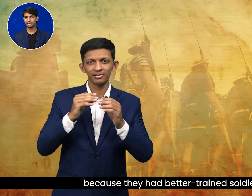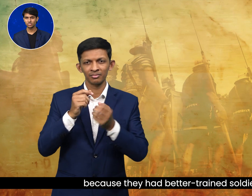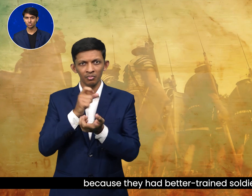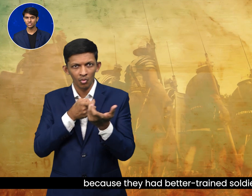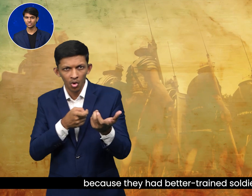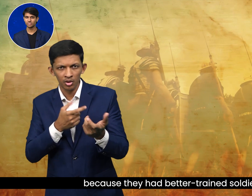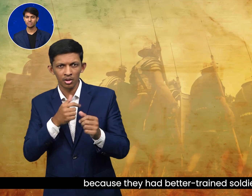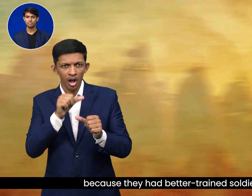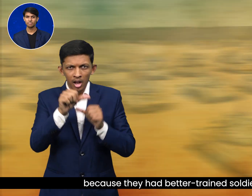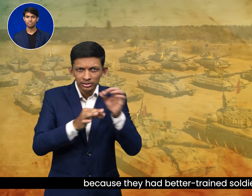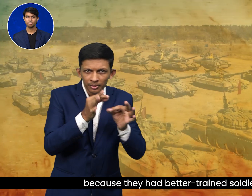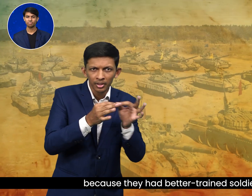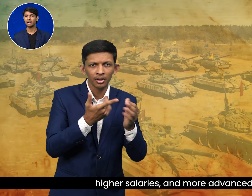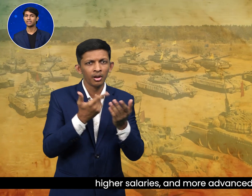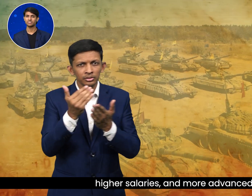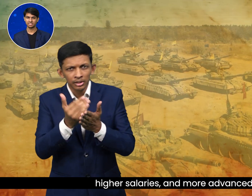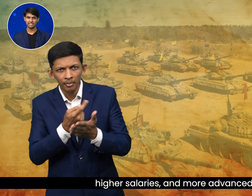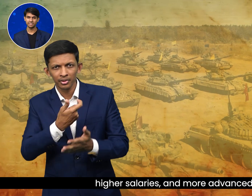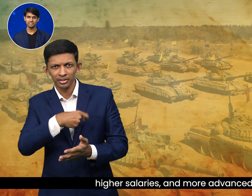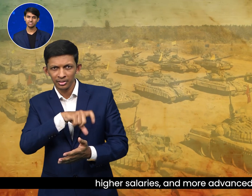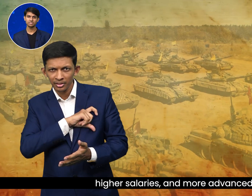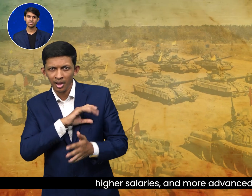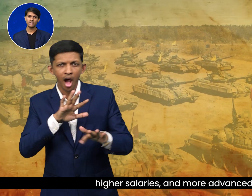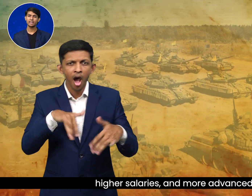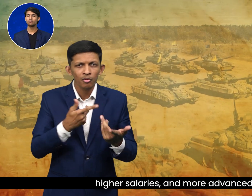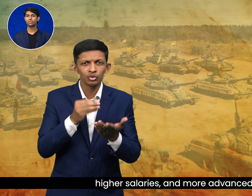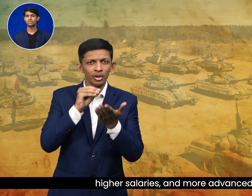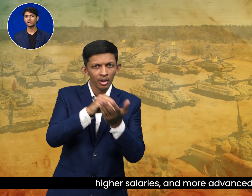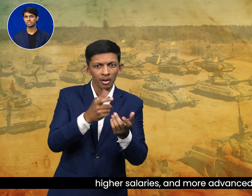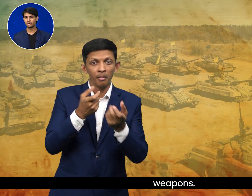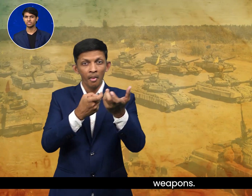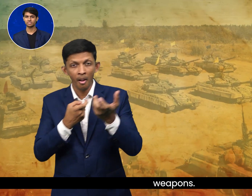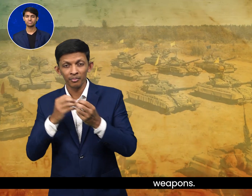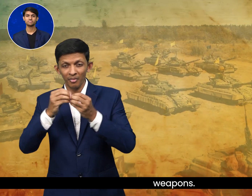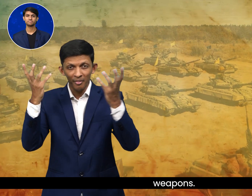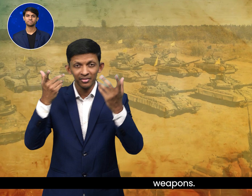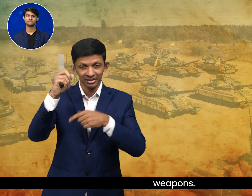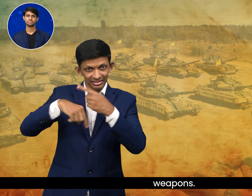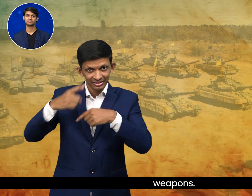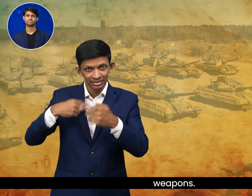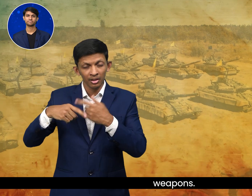better trained soldiers, higher salaries, and more advanced weapons.